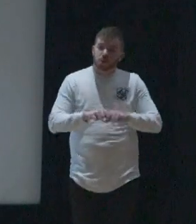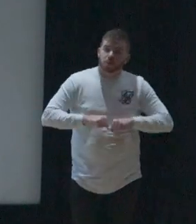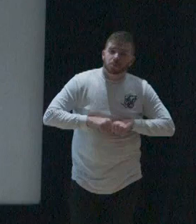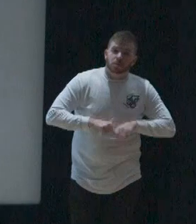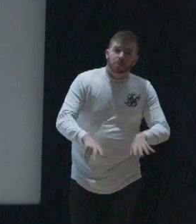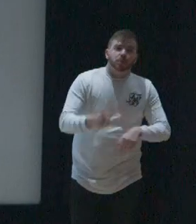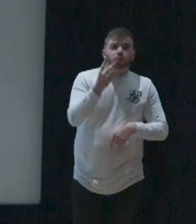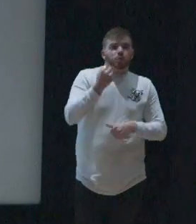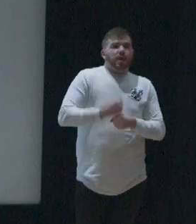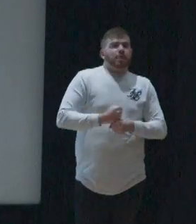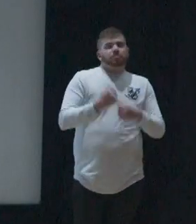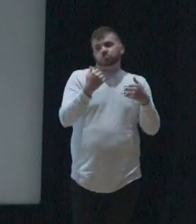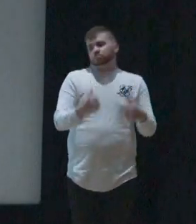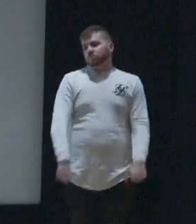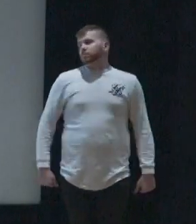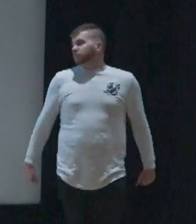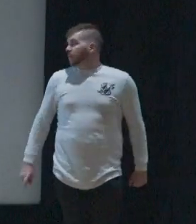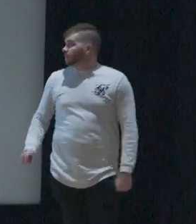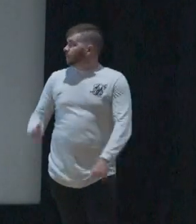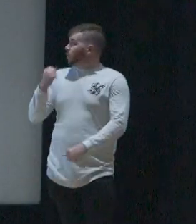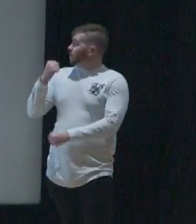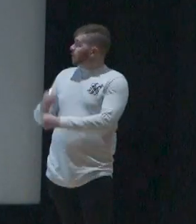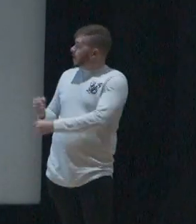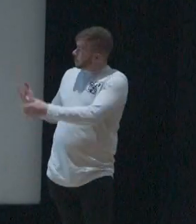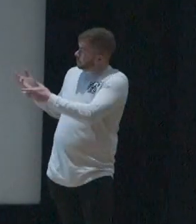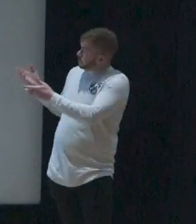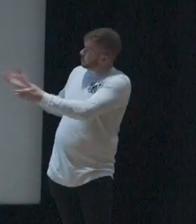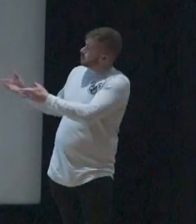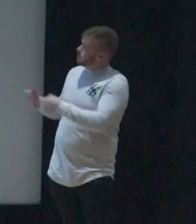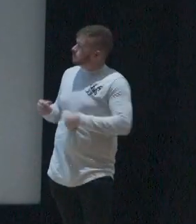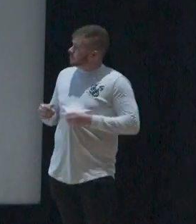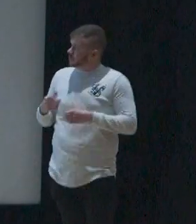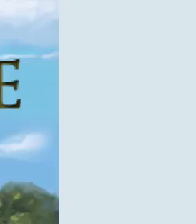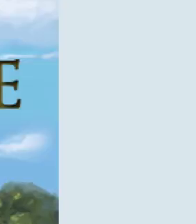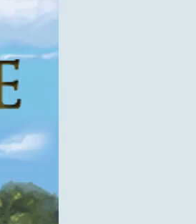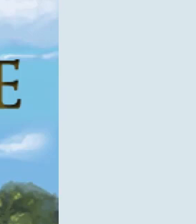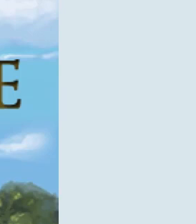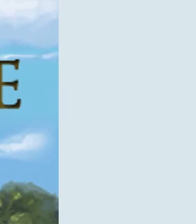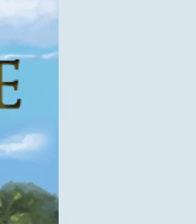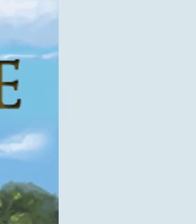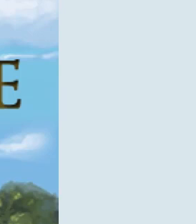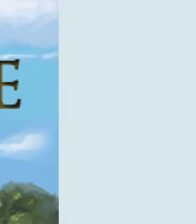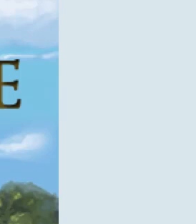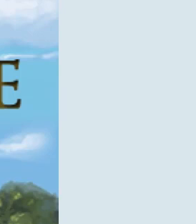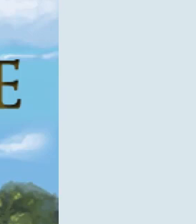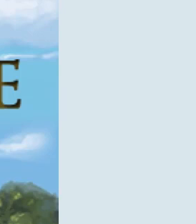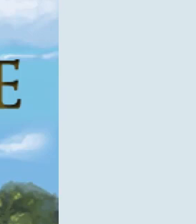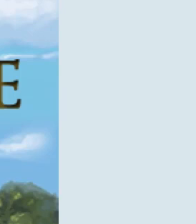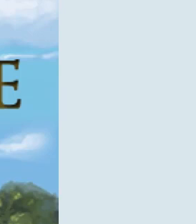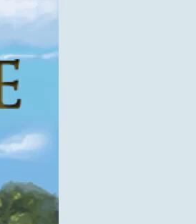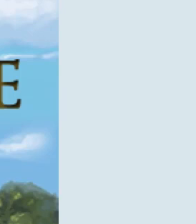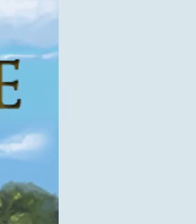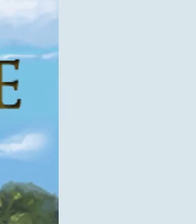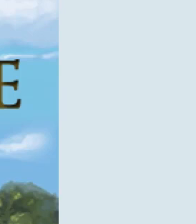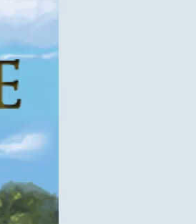Yay! This is the first game that I worked on with Grey Alien Games, Regency Solitaire. It came out in 2015 on PC